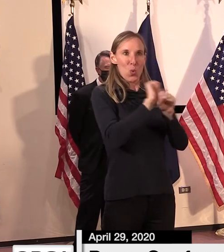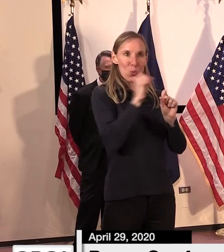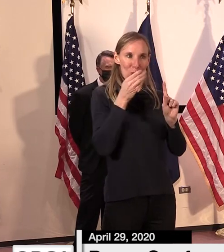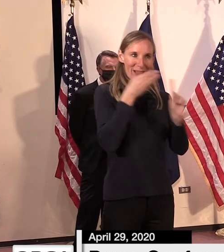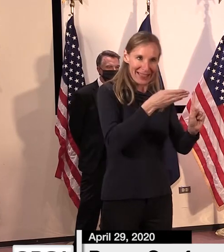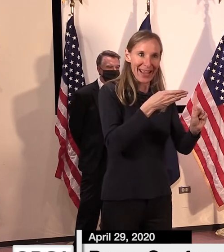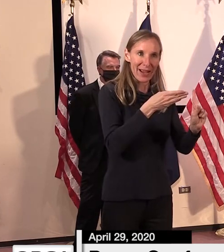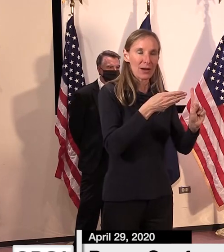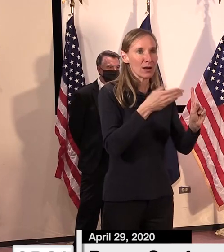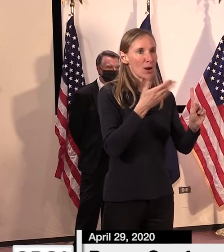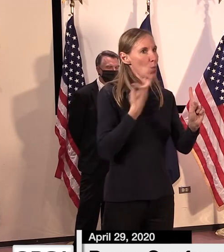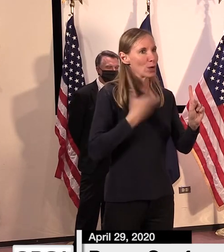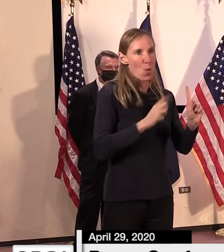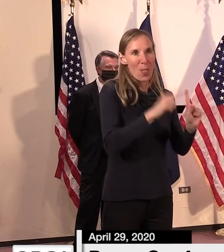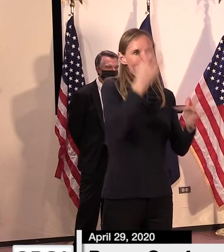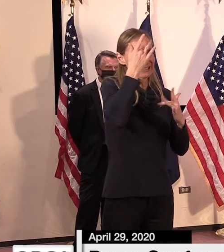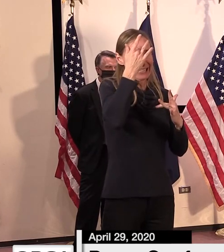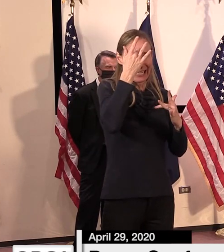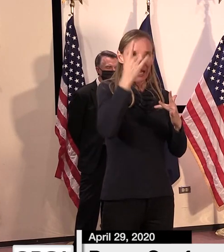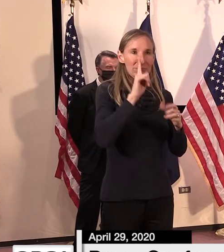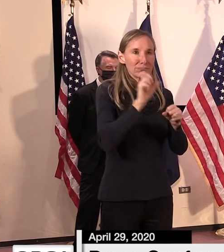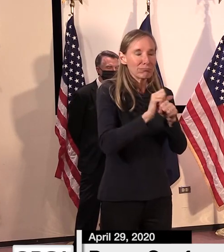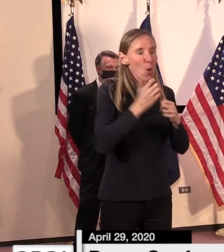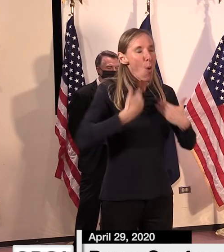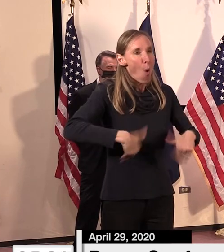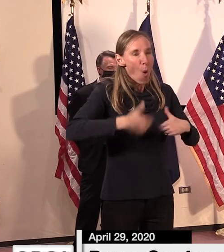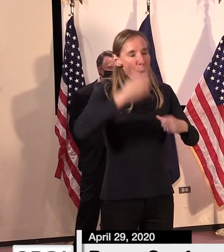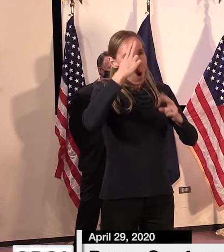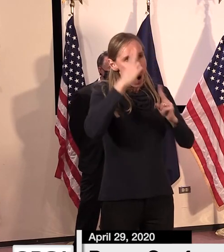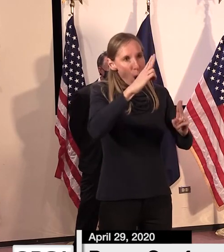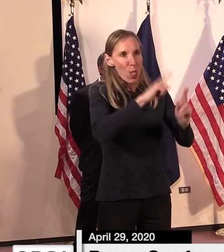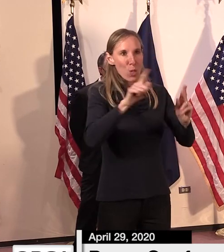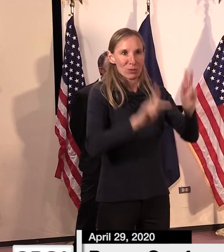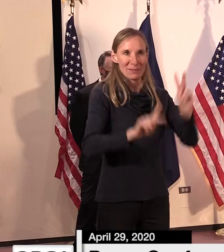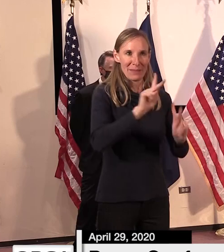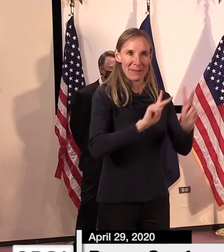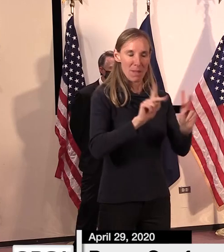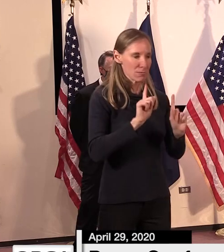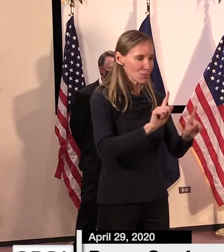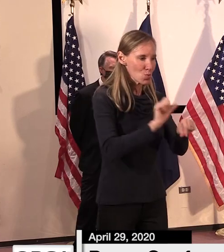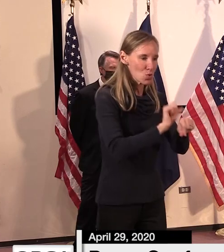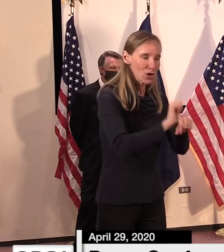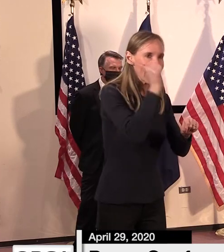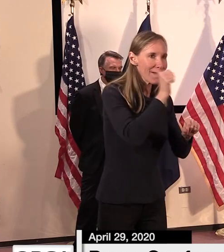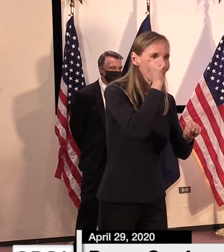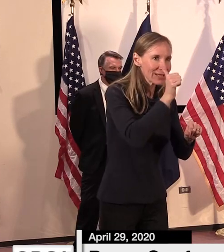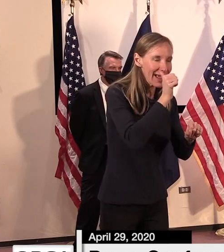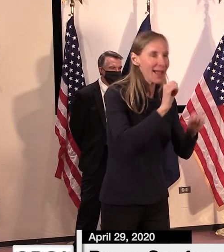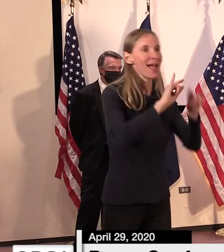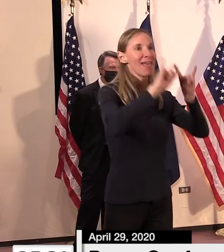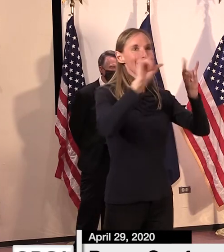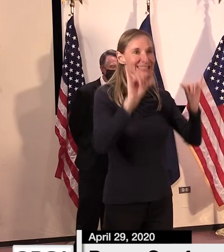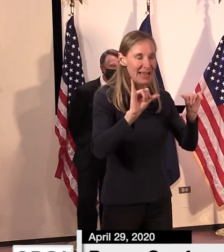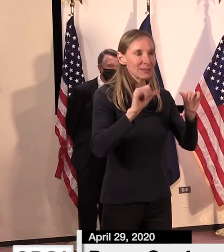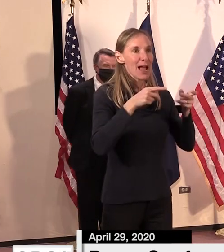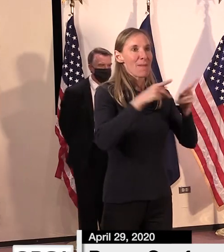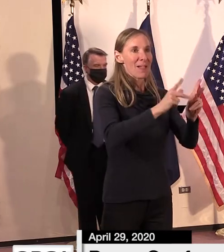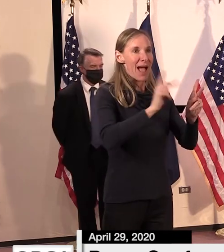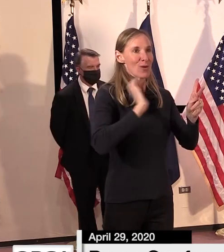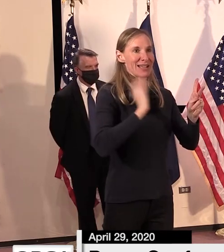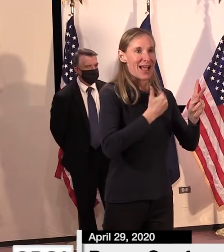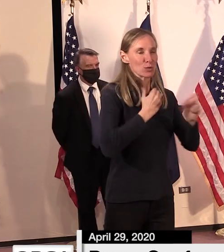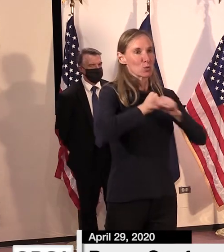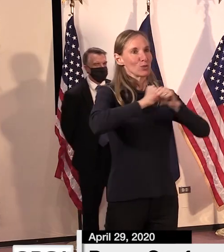our healthcare heroes safe, healthy, and ready to respond as they're needed, it will also be a critical tool in